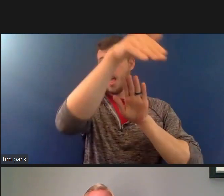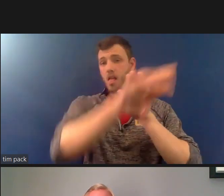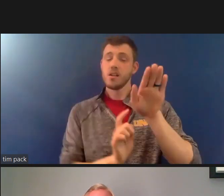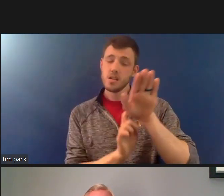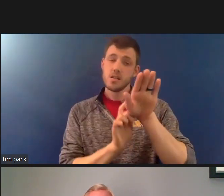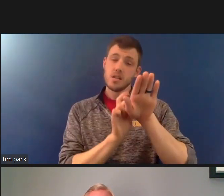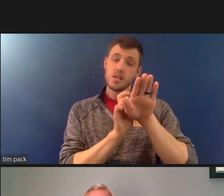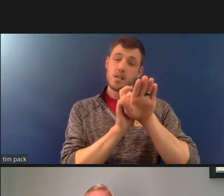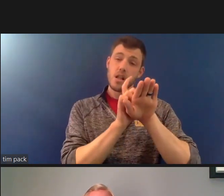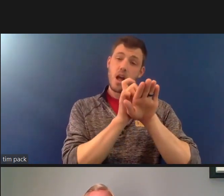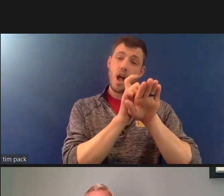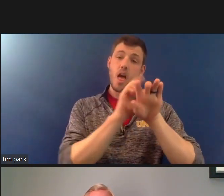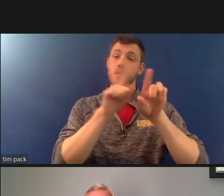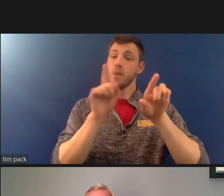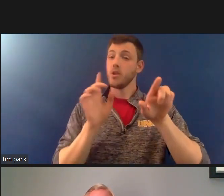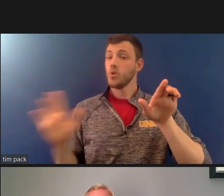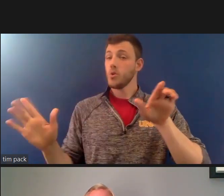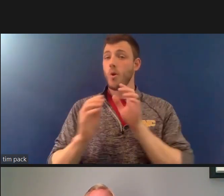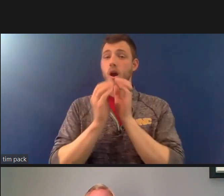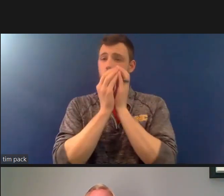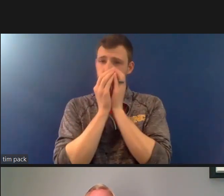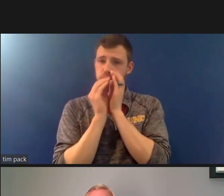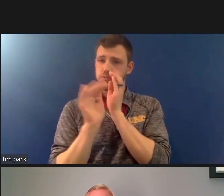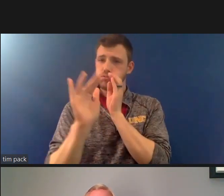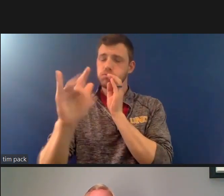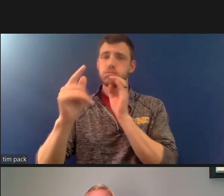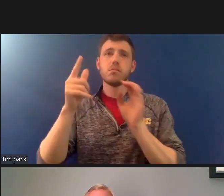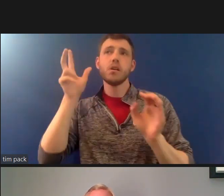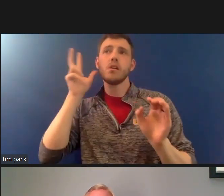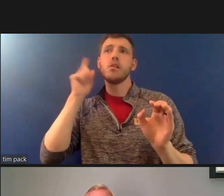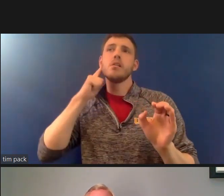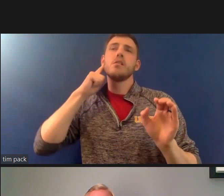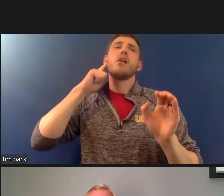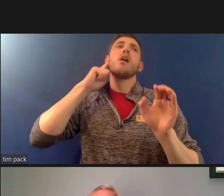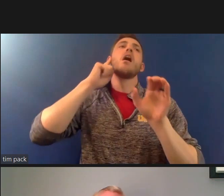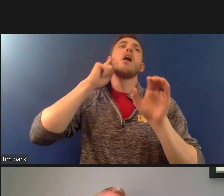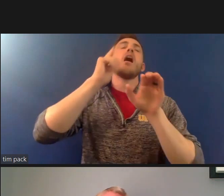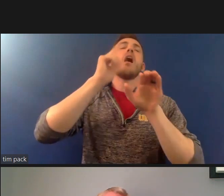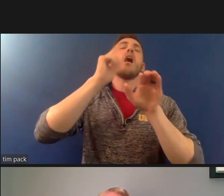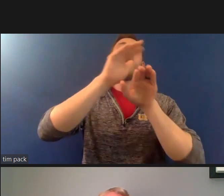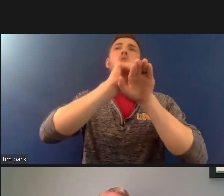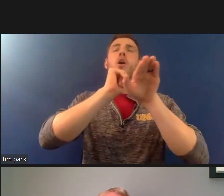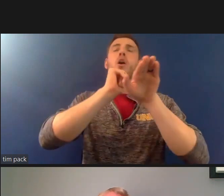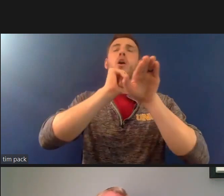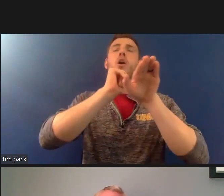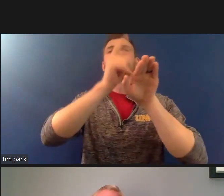around, but your shell called us. Ralph smiled and held up the conch for silence.